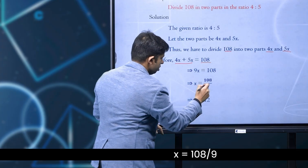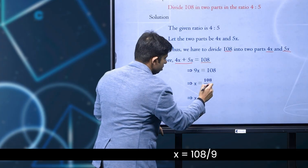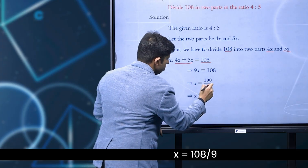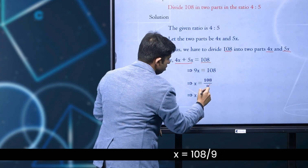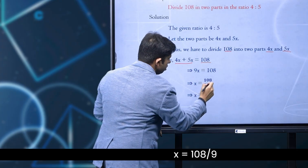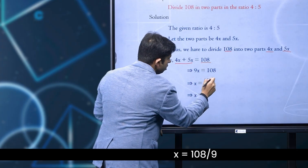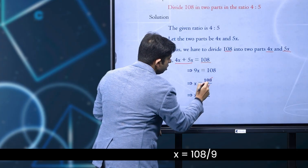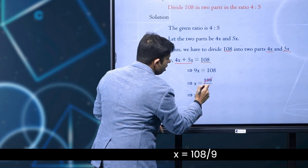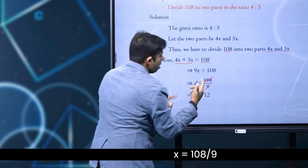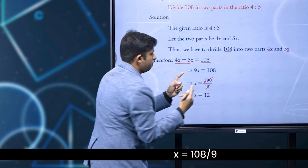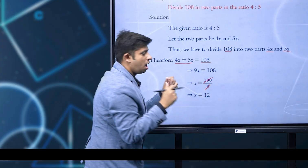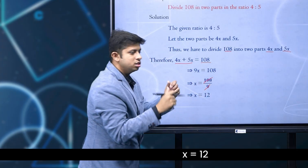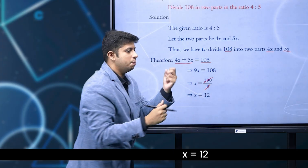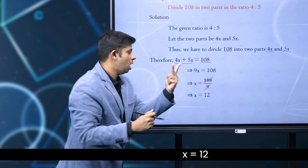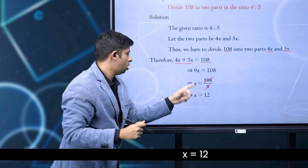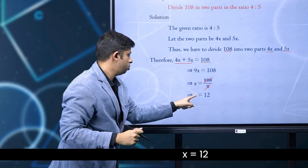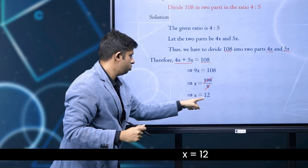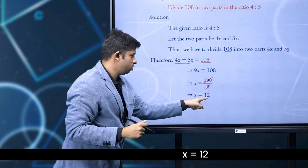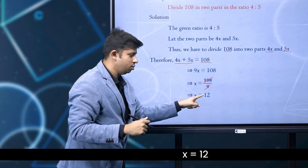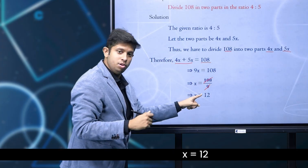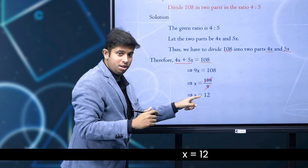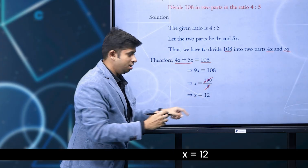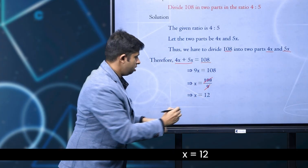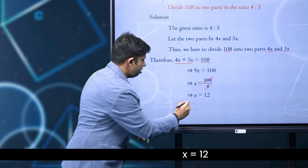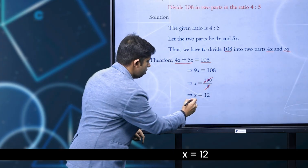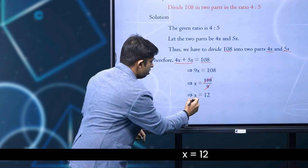108/9. X equals to 12.